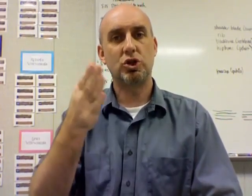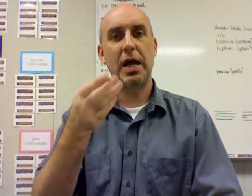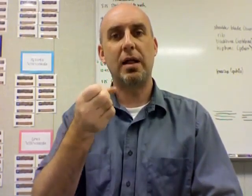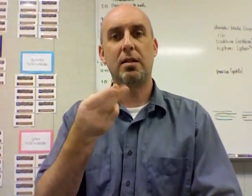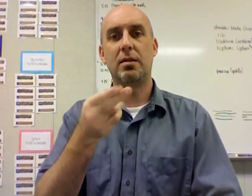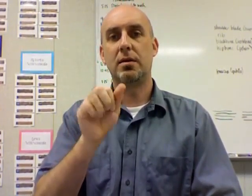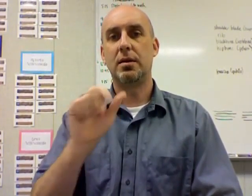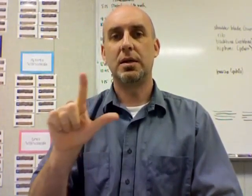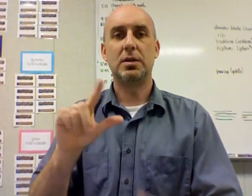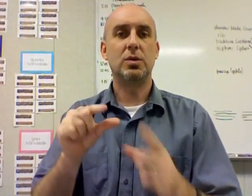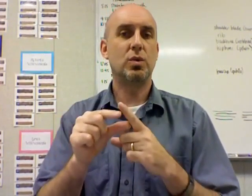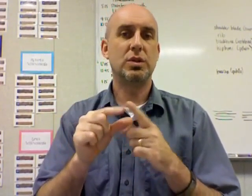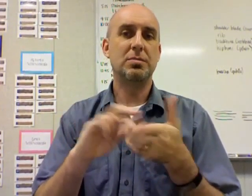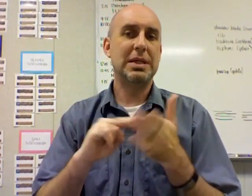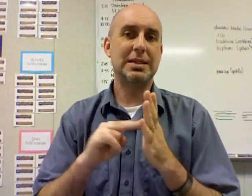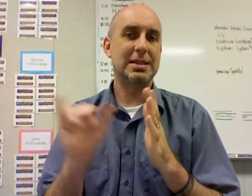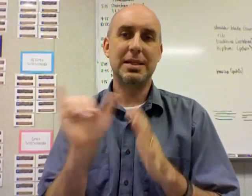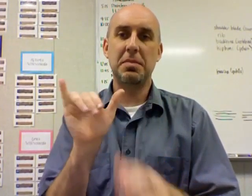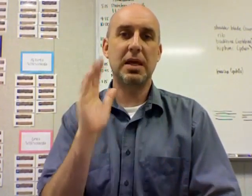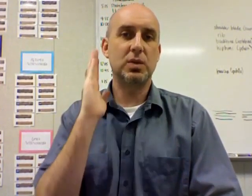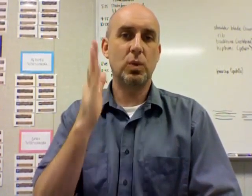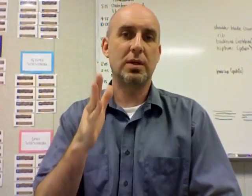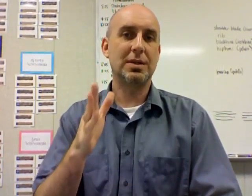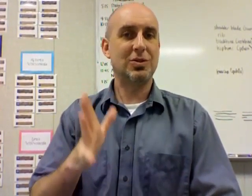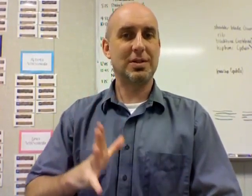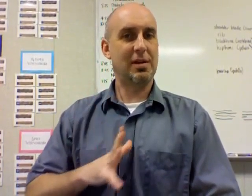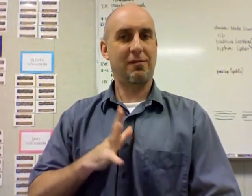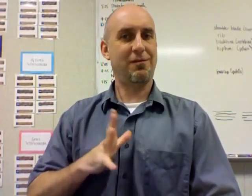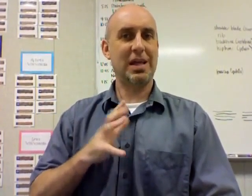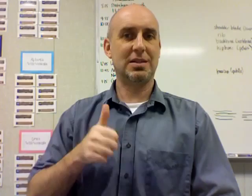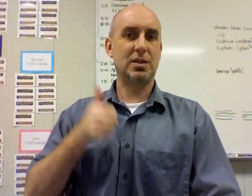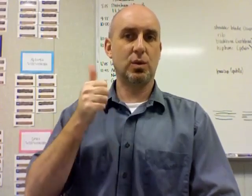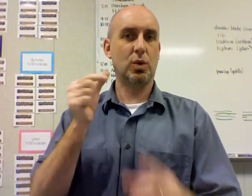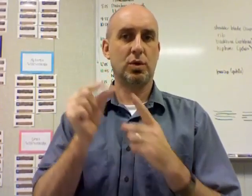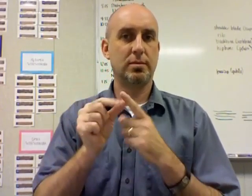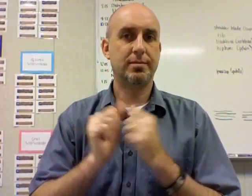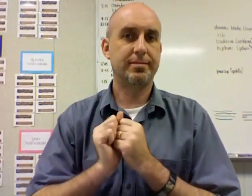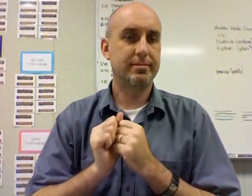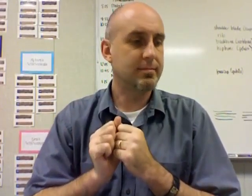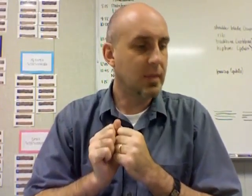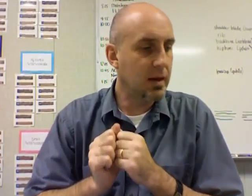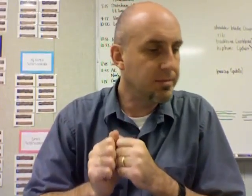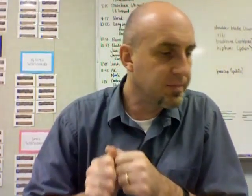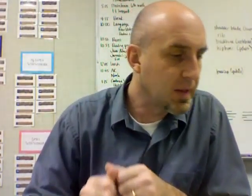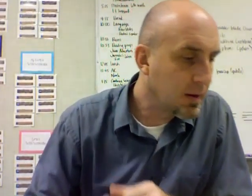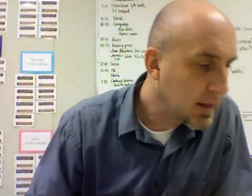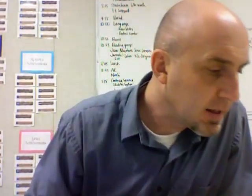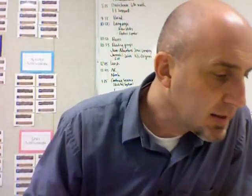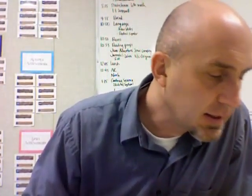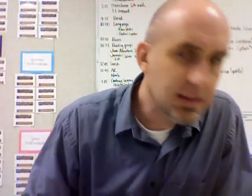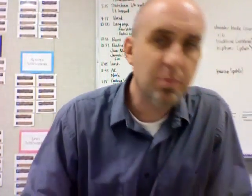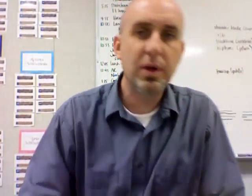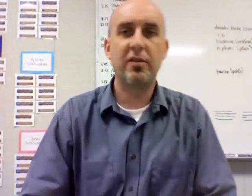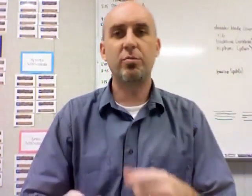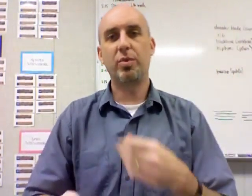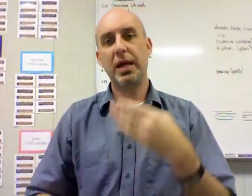shall. The word just means the same thing as will, it's just a fancier word. Okay? Next up we have bread,